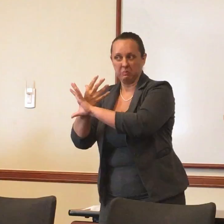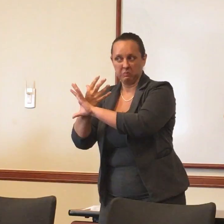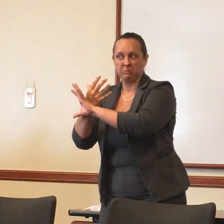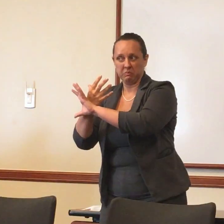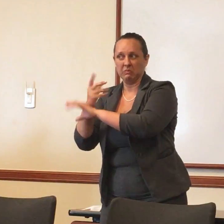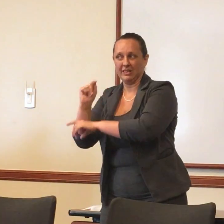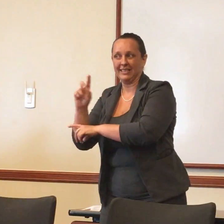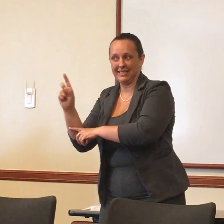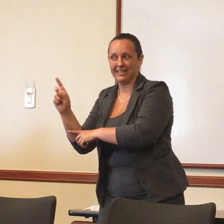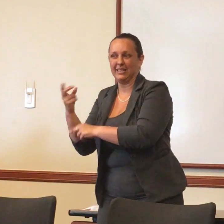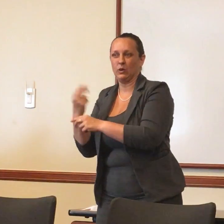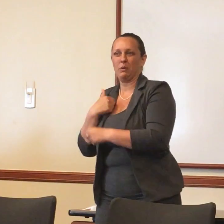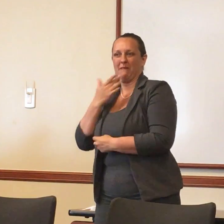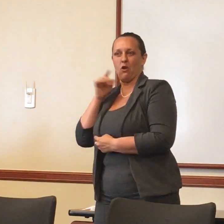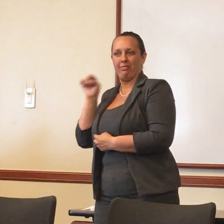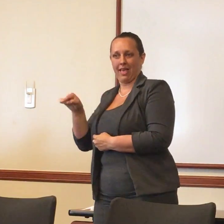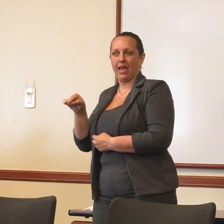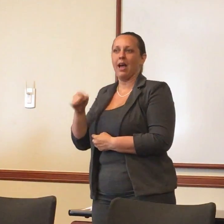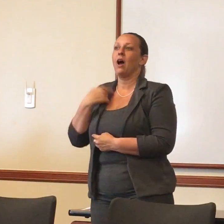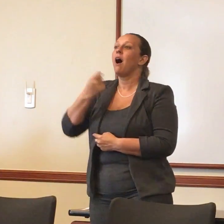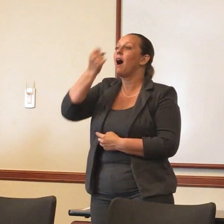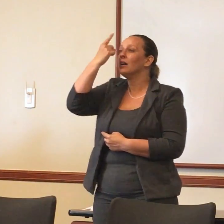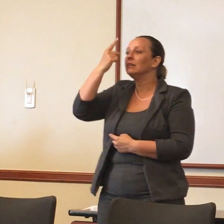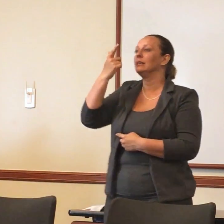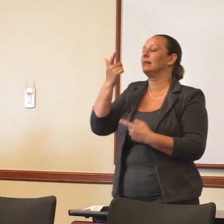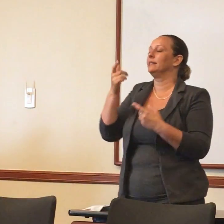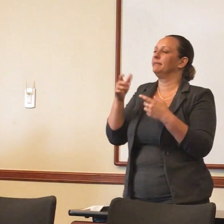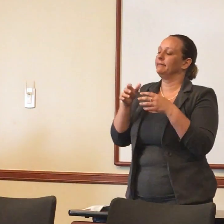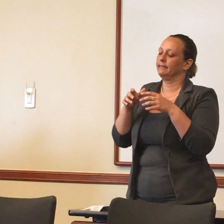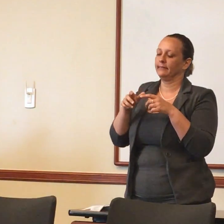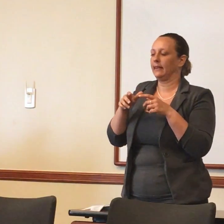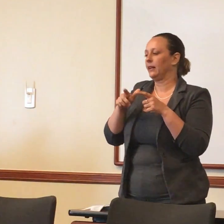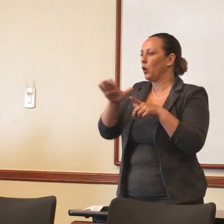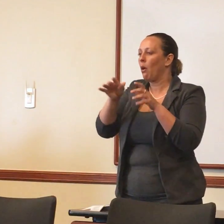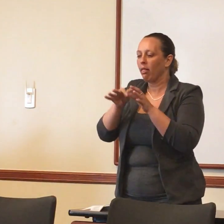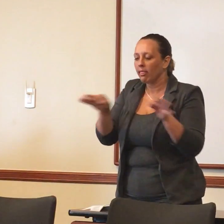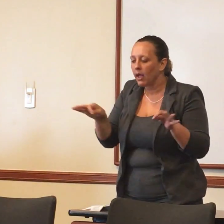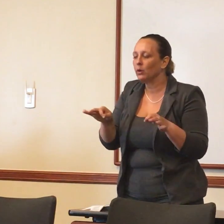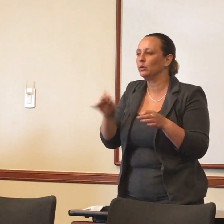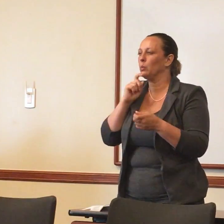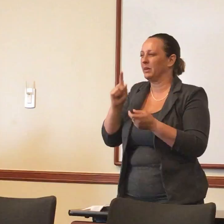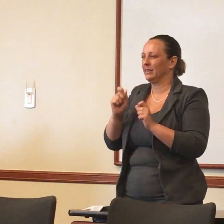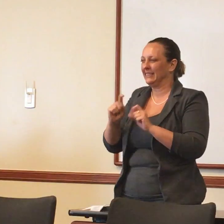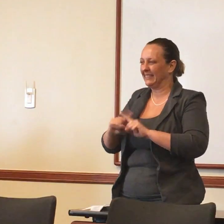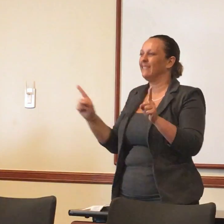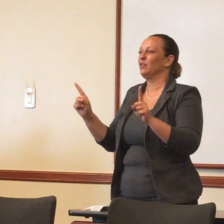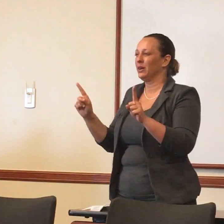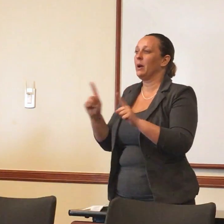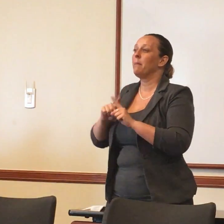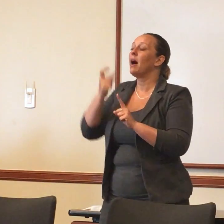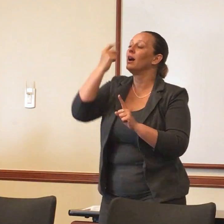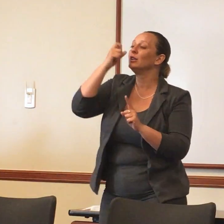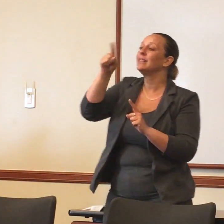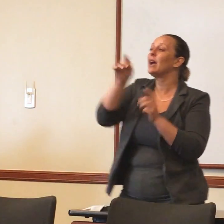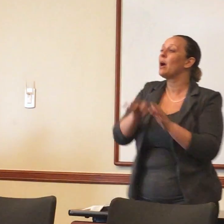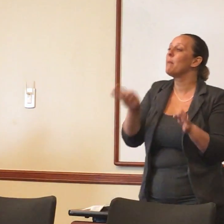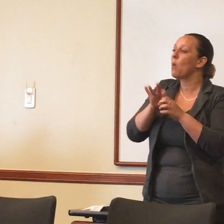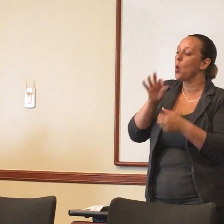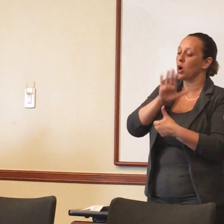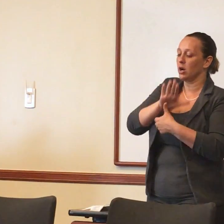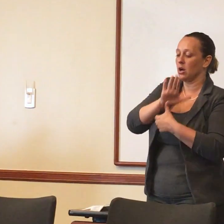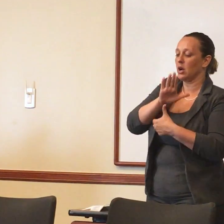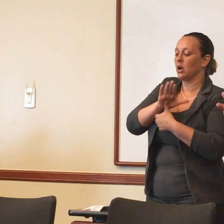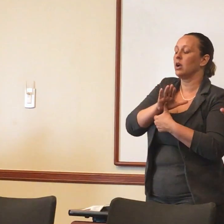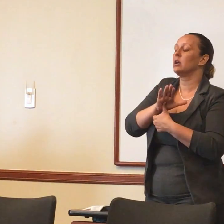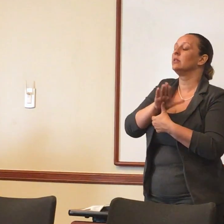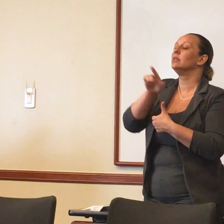Again, we understand the language is going to be a little bit different. We need location, what's going on, what is the emergency, whether you need police,